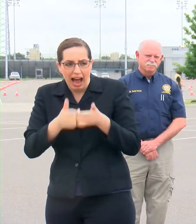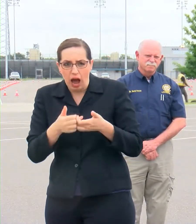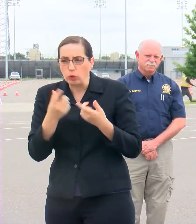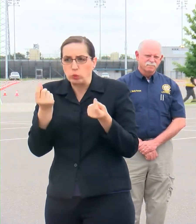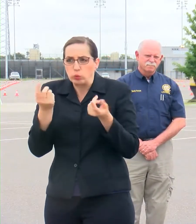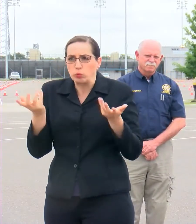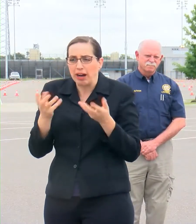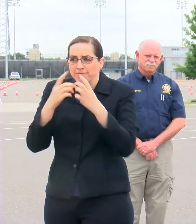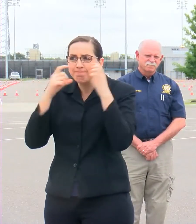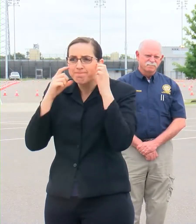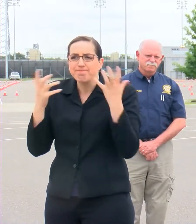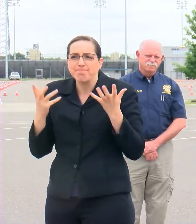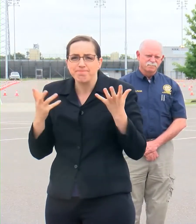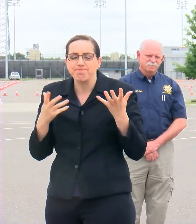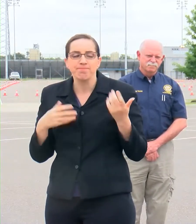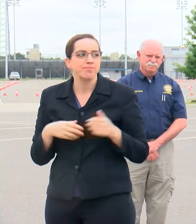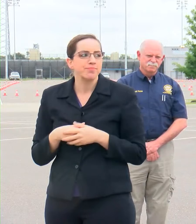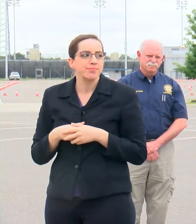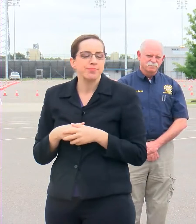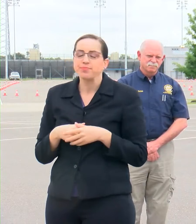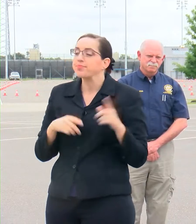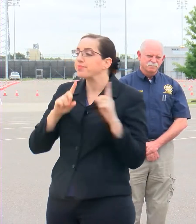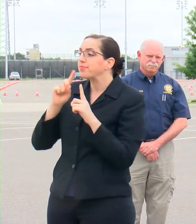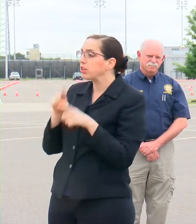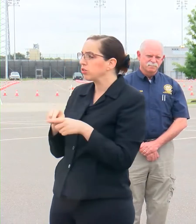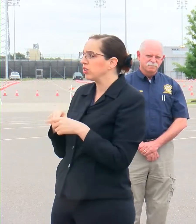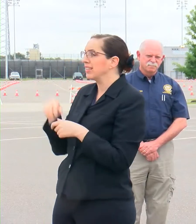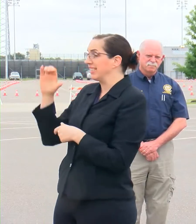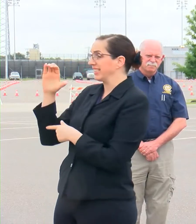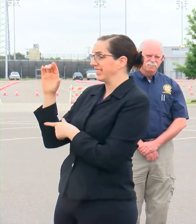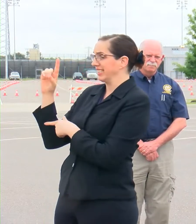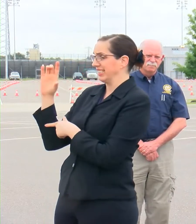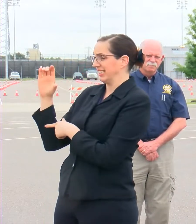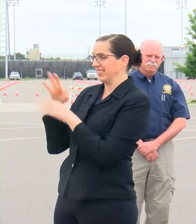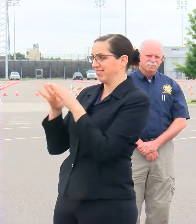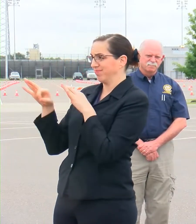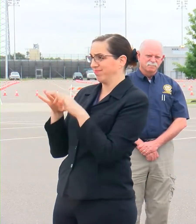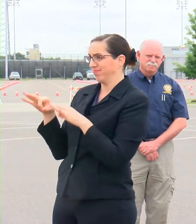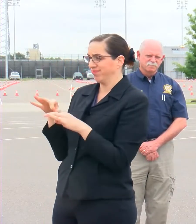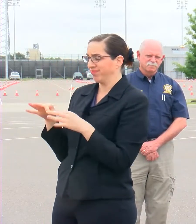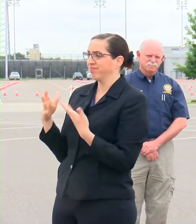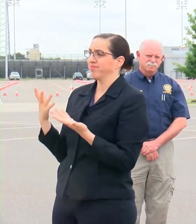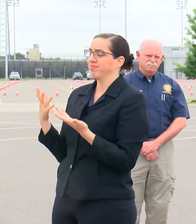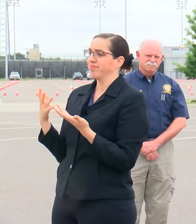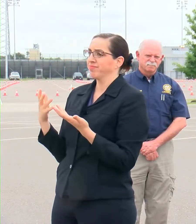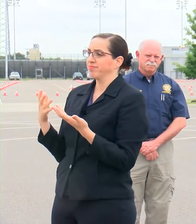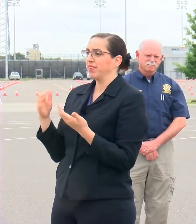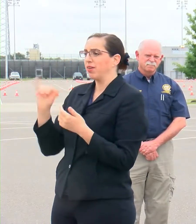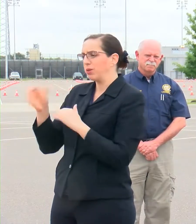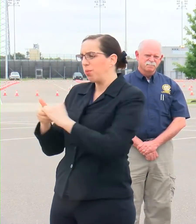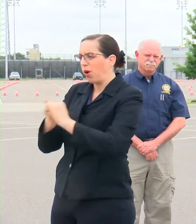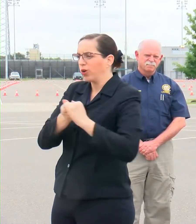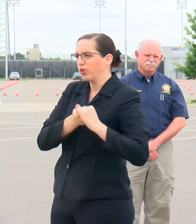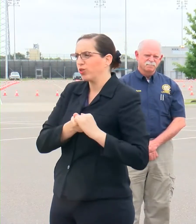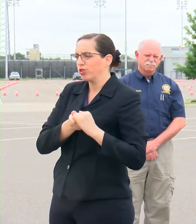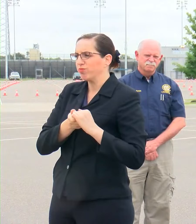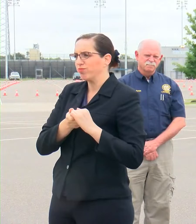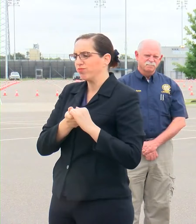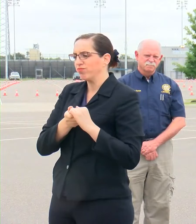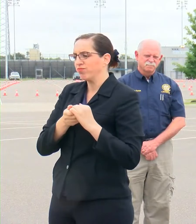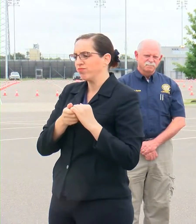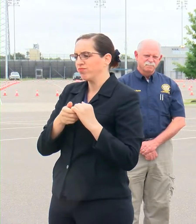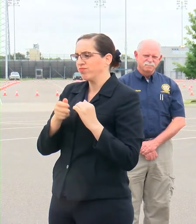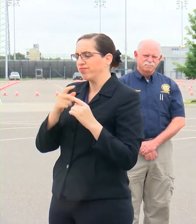wear? The instructions coming from the CDC and from our partners at